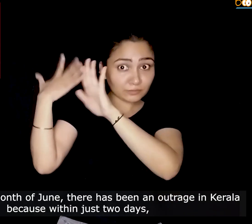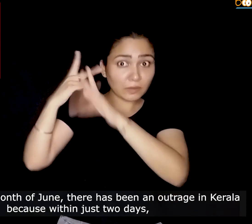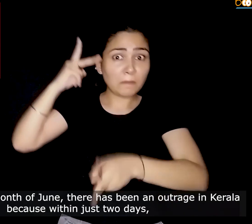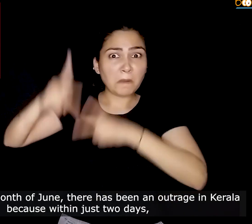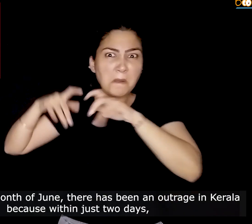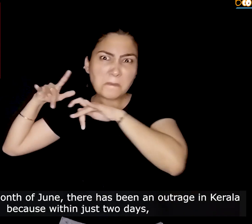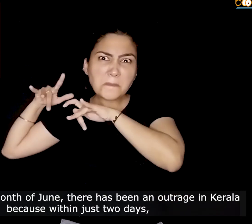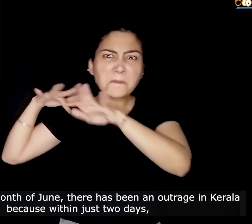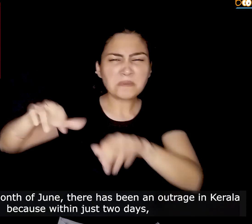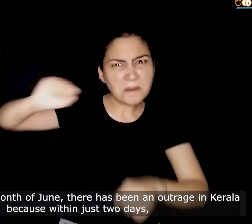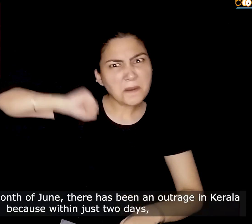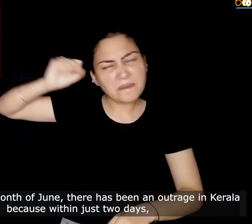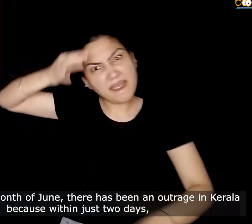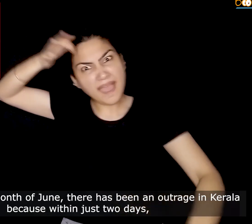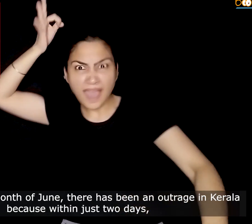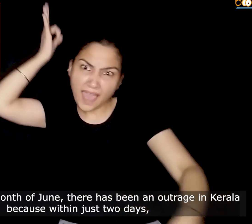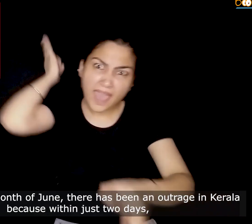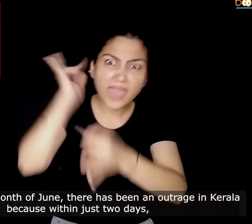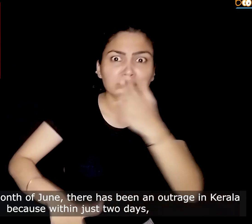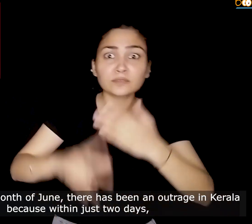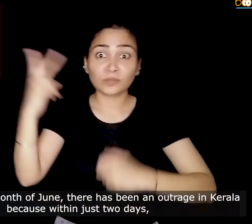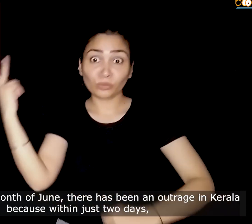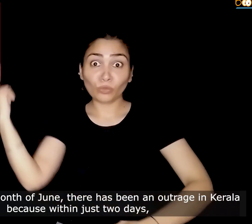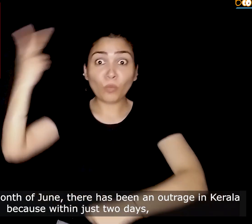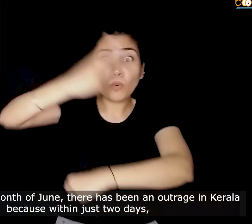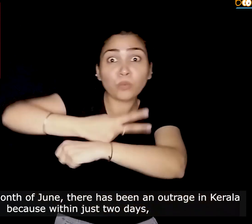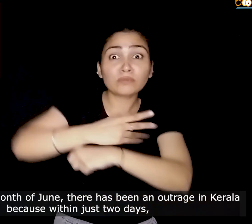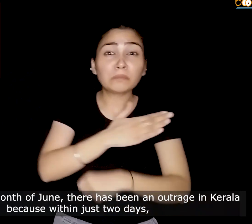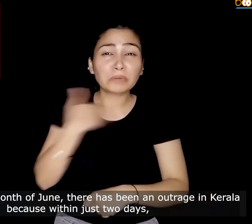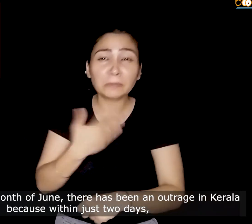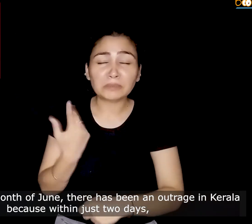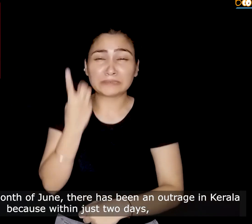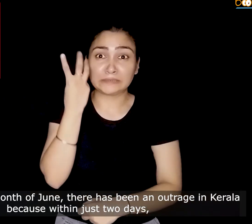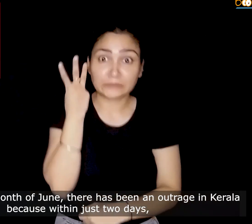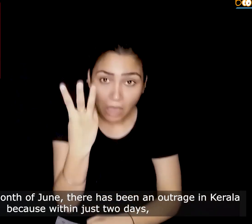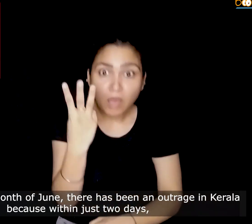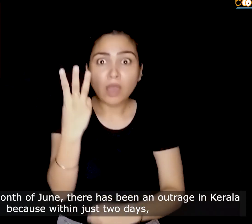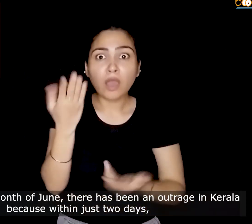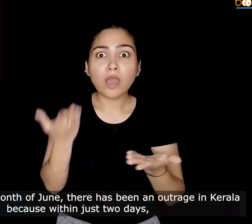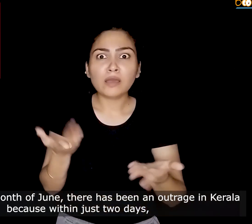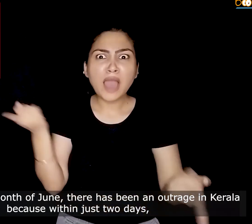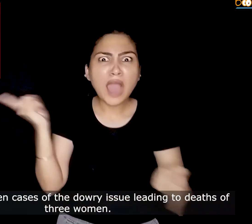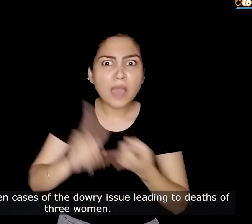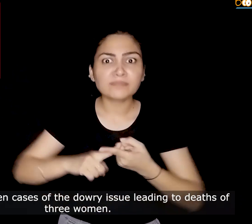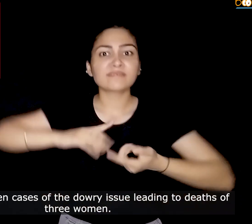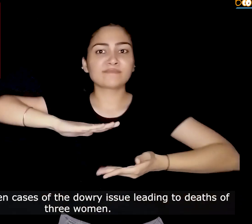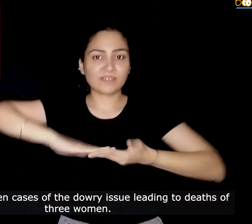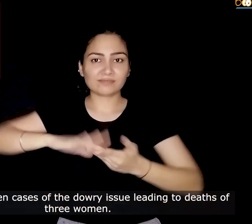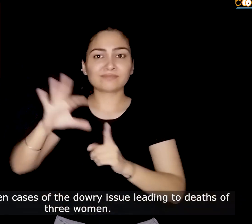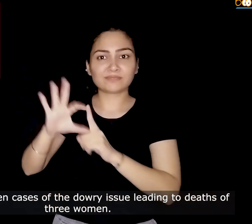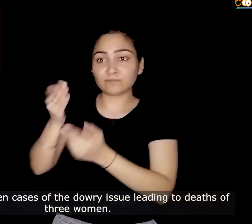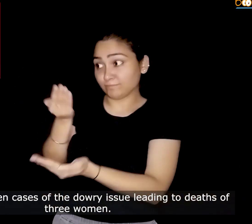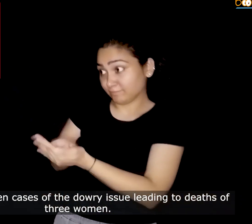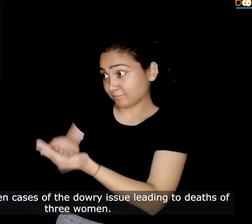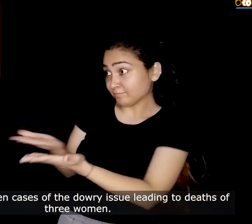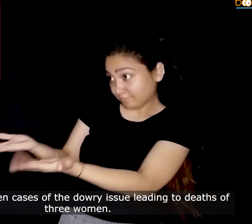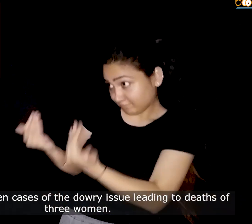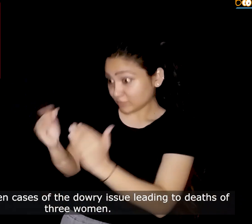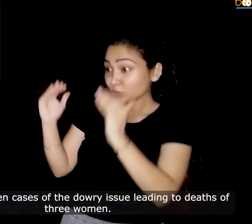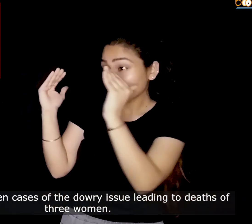been an outrage in kerala because within just two days there have been cases of the